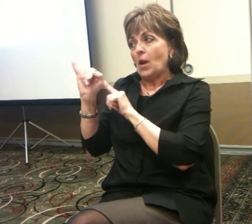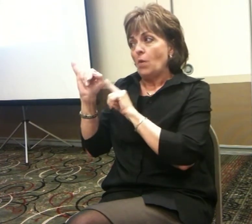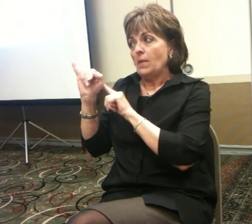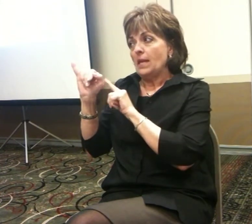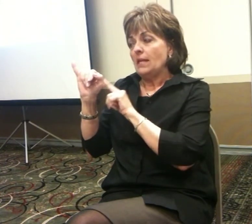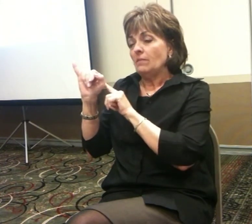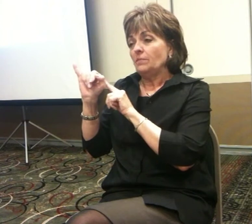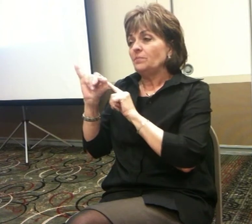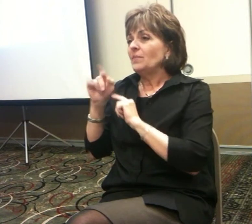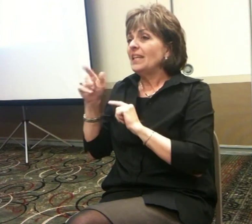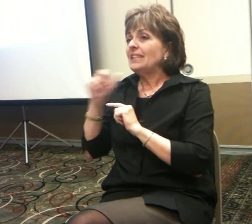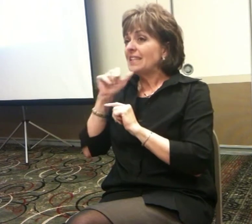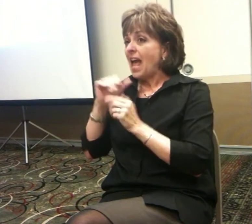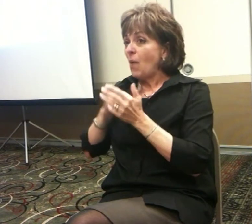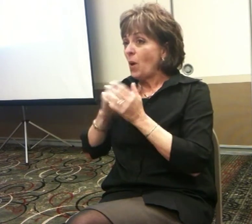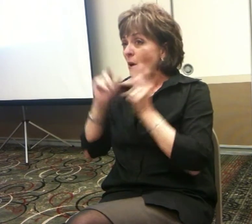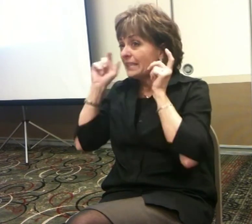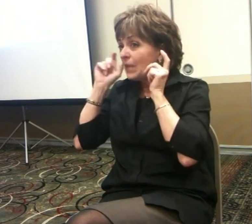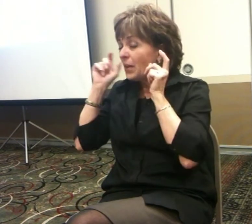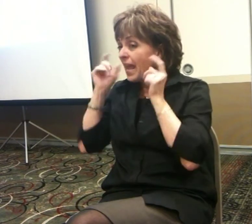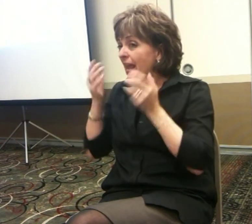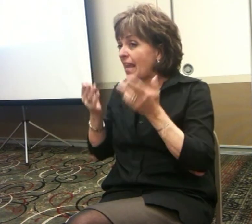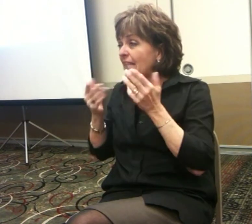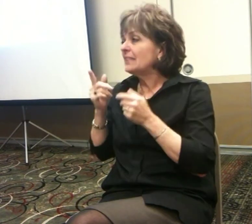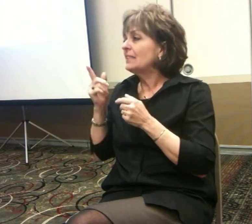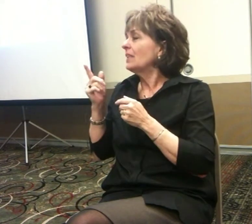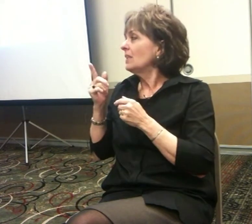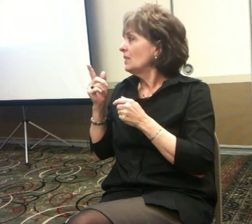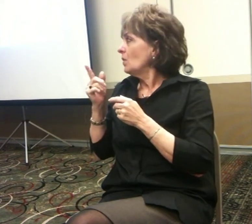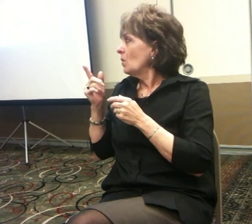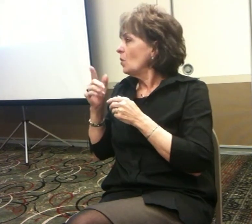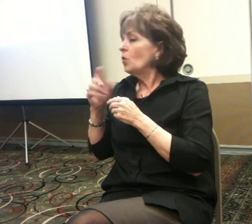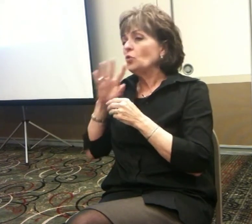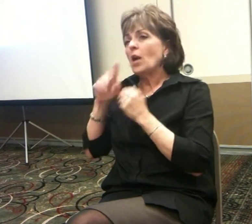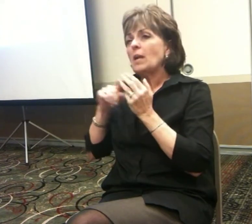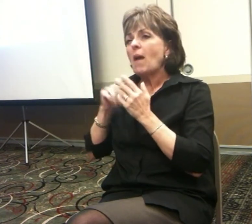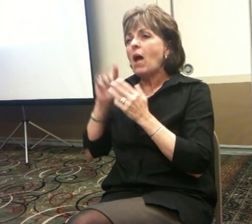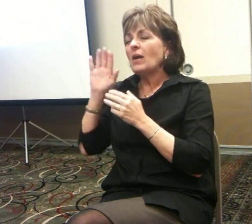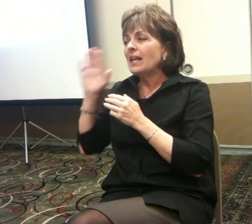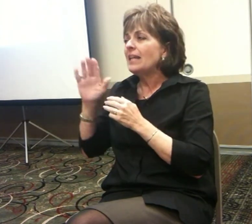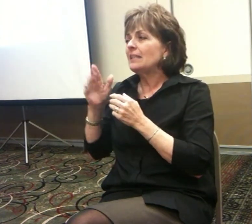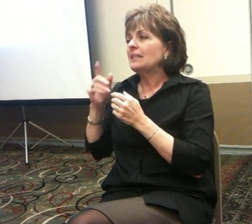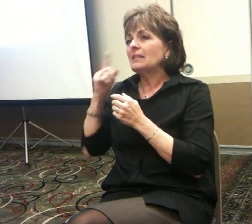not wearing his hearing aids? You were making a comment about the nature of his conductive loss of hearing aids. You want to talk about that?